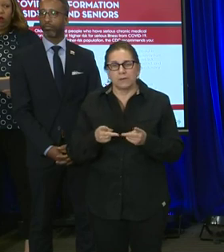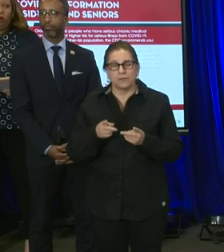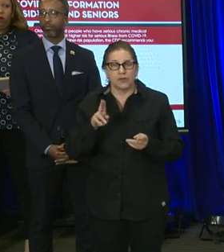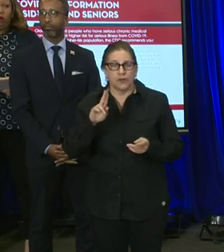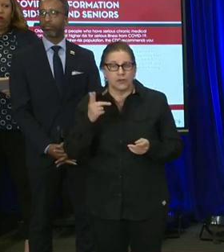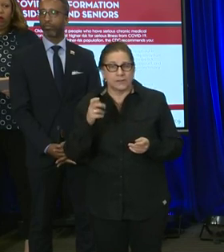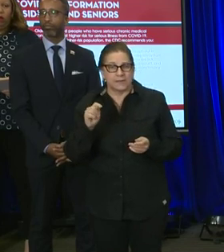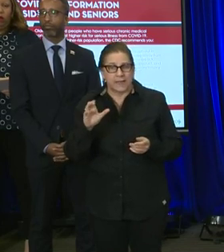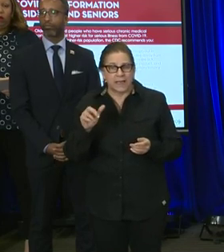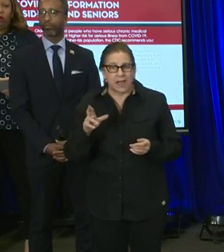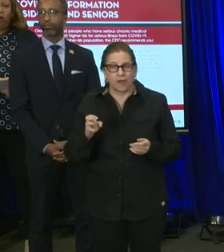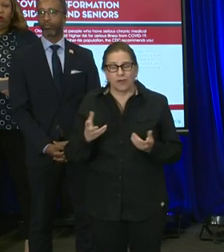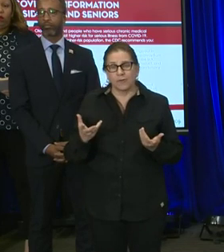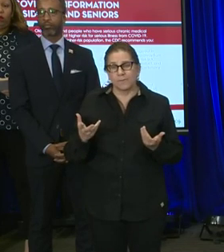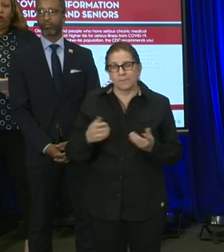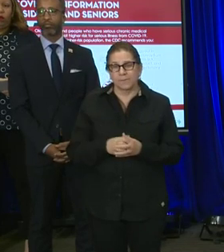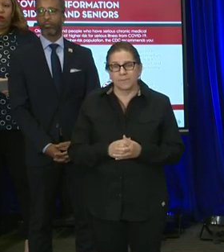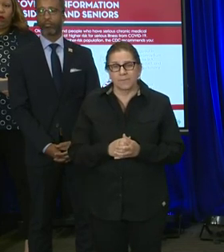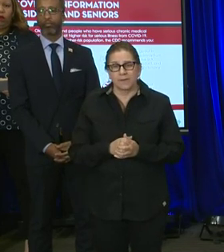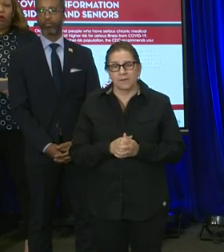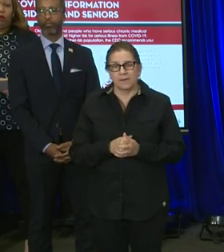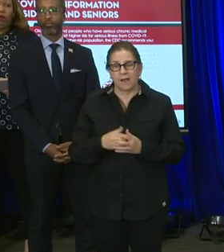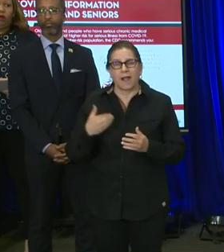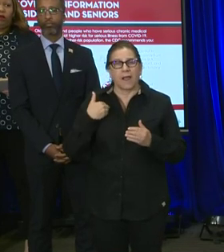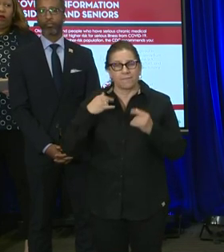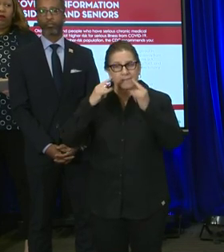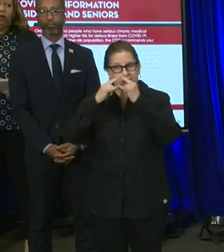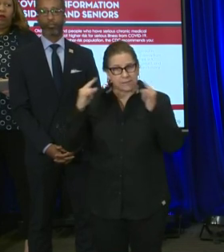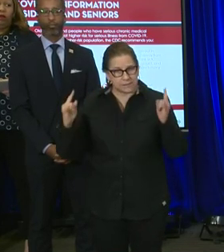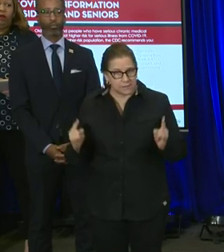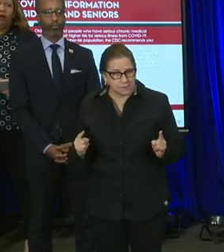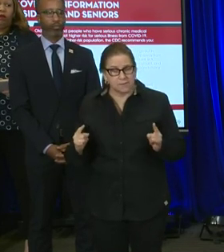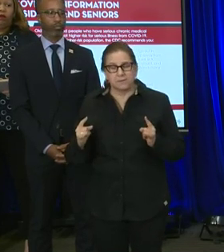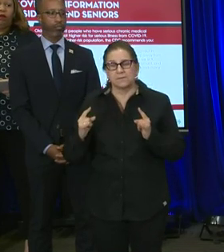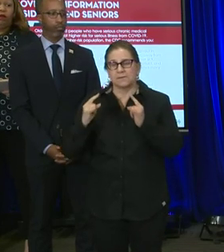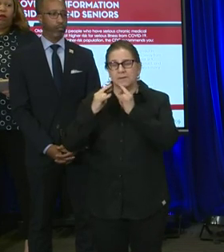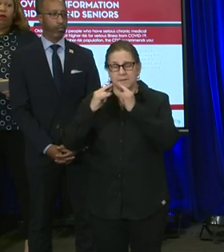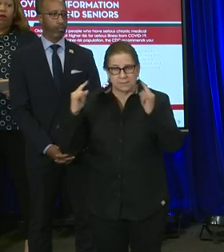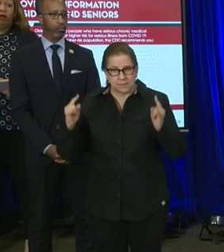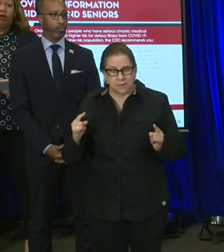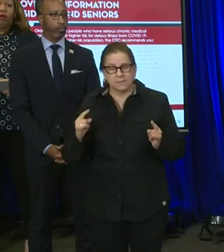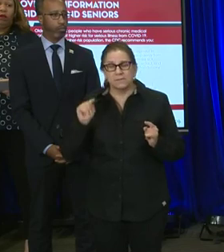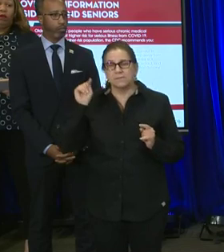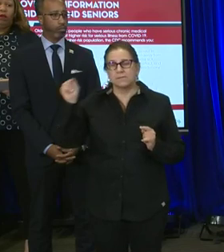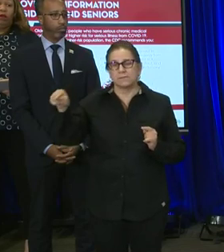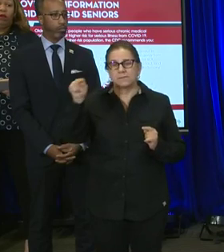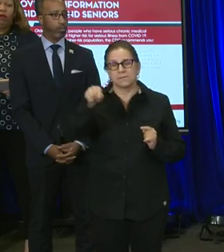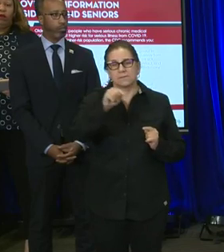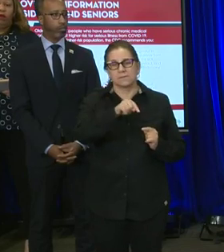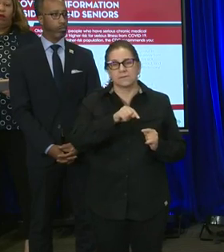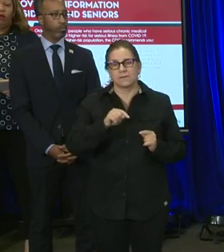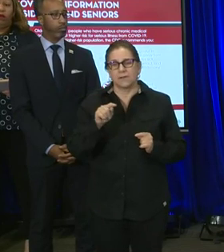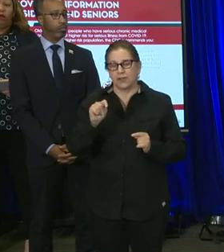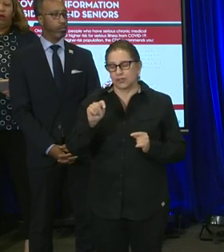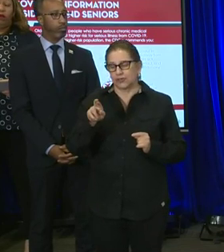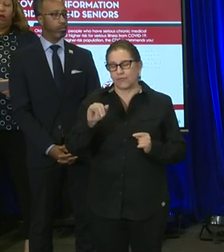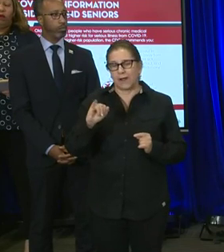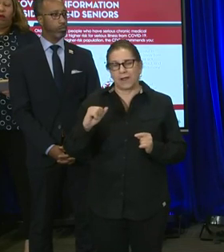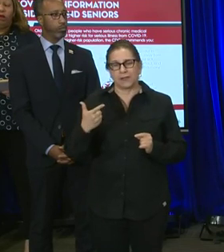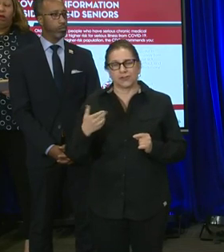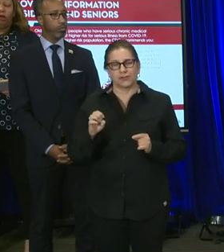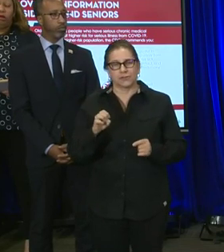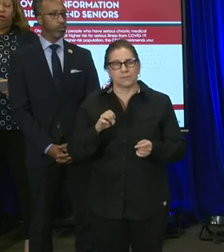use of tents or triaging patients in a different way when they come into the hospital.